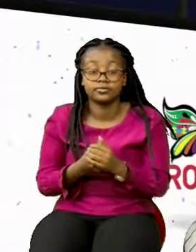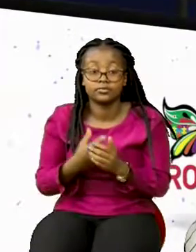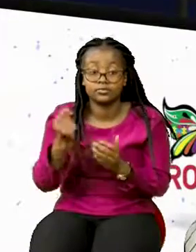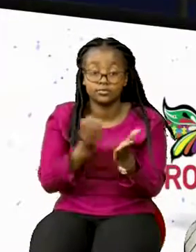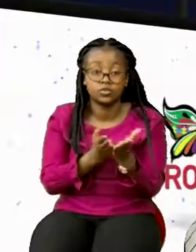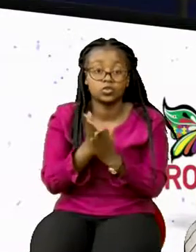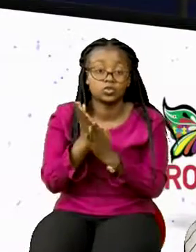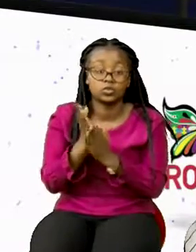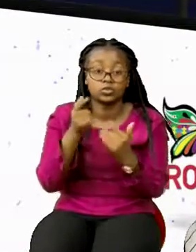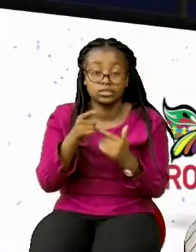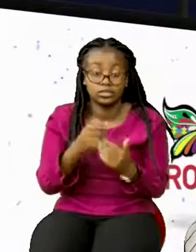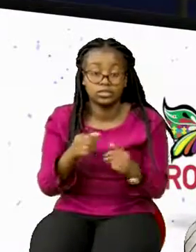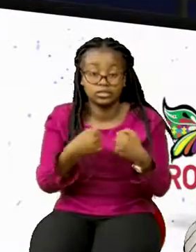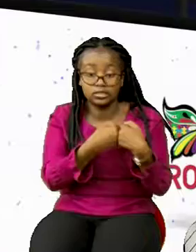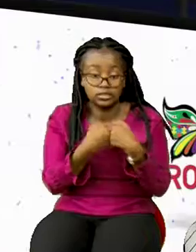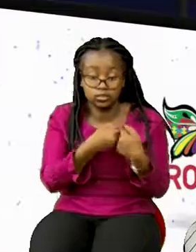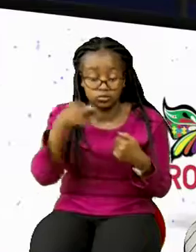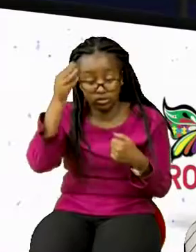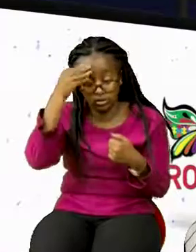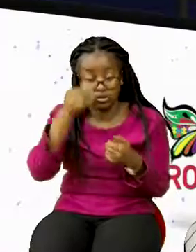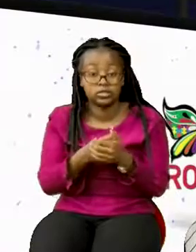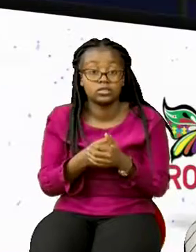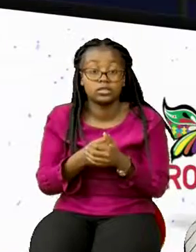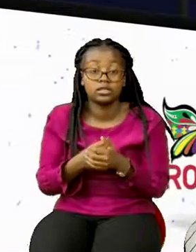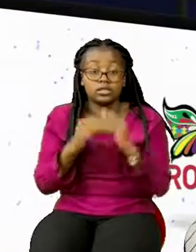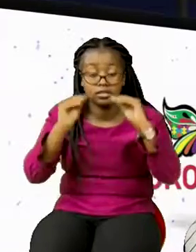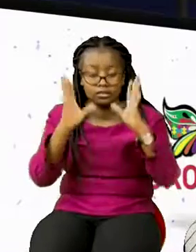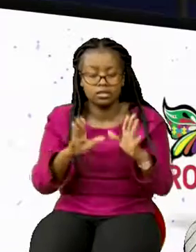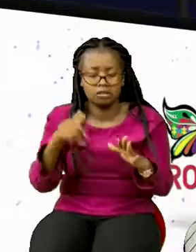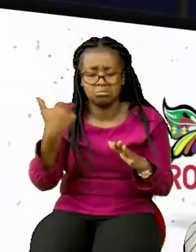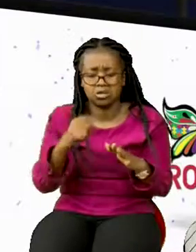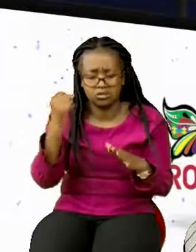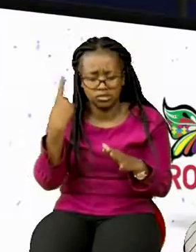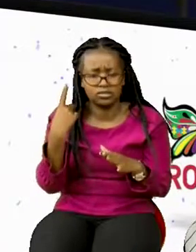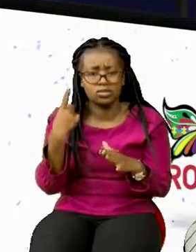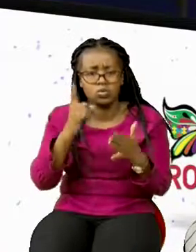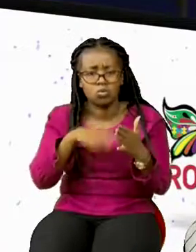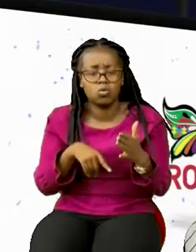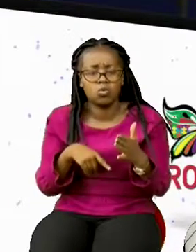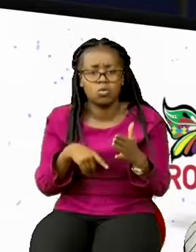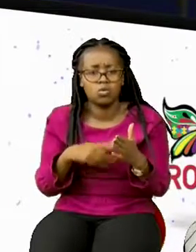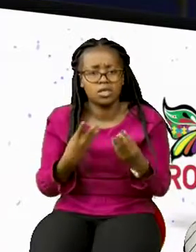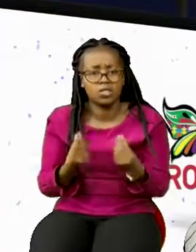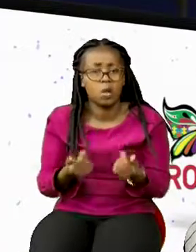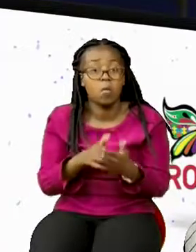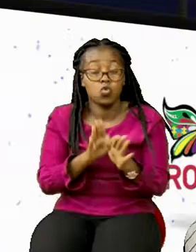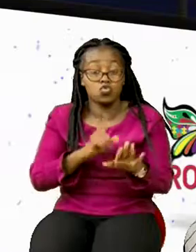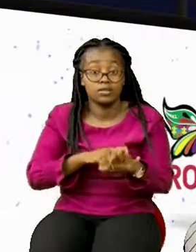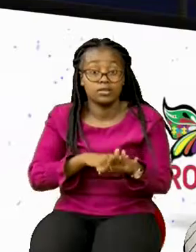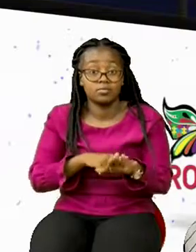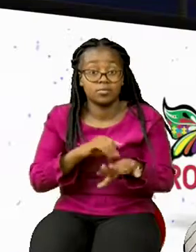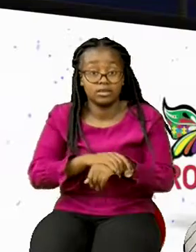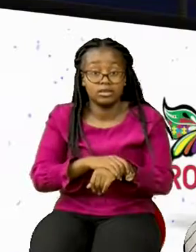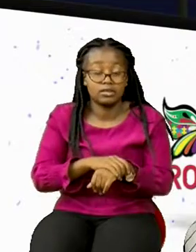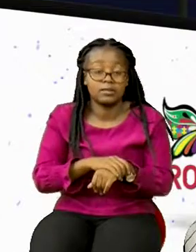going through this challenge of learning and a teacher does not understand what they're dealing with, most of the time you will